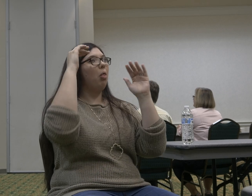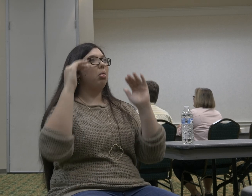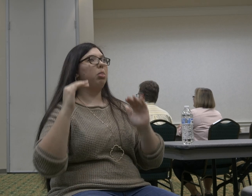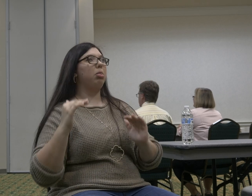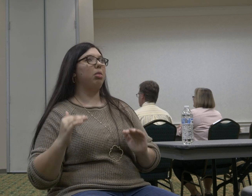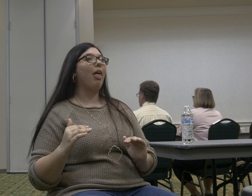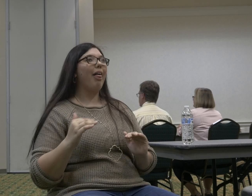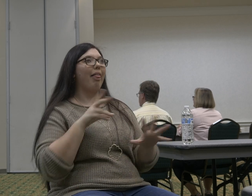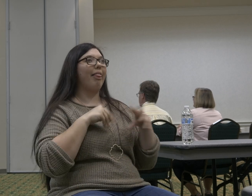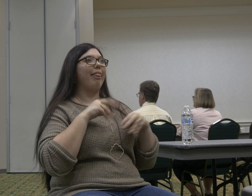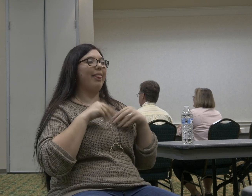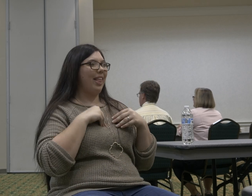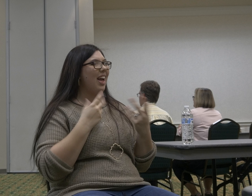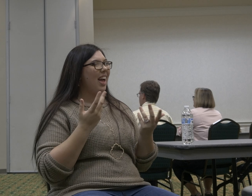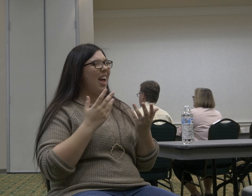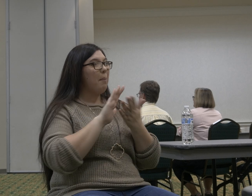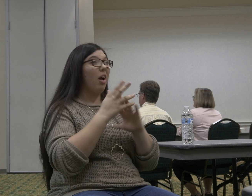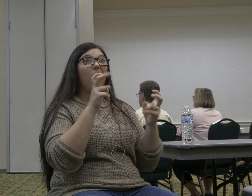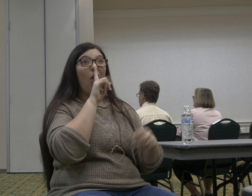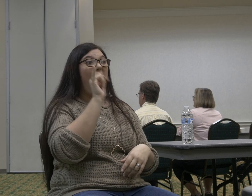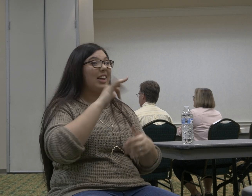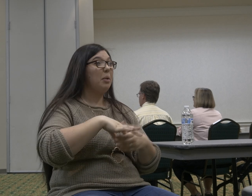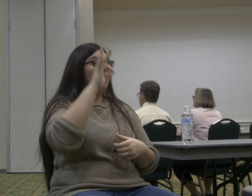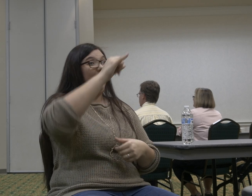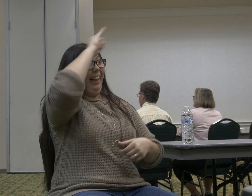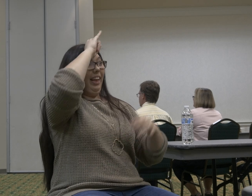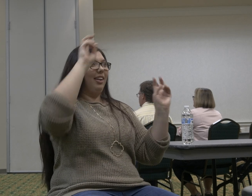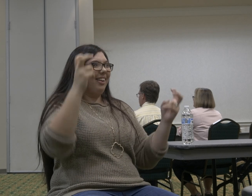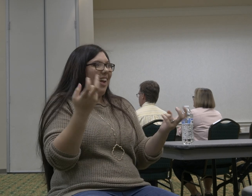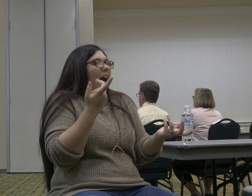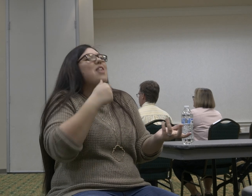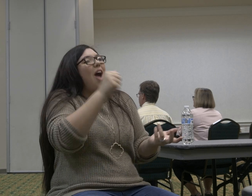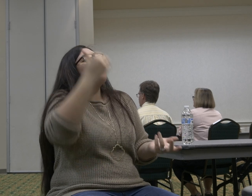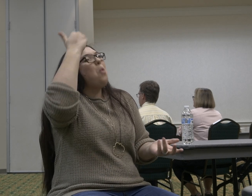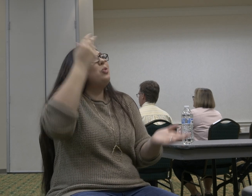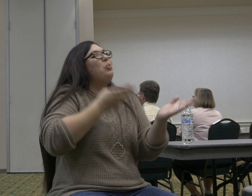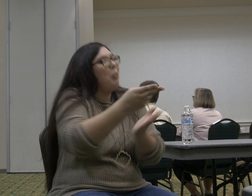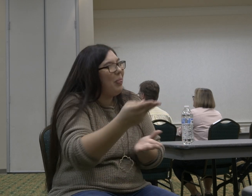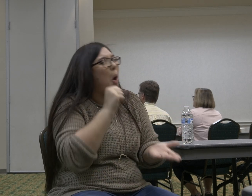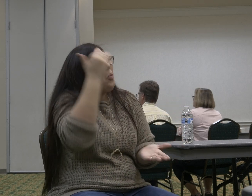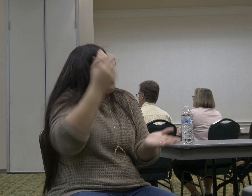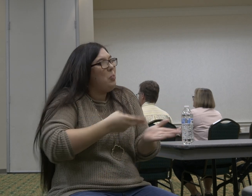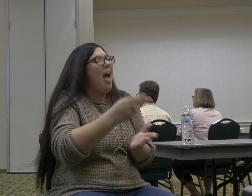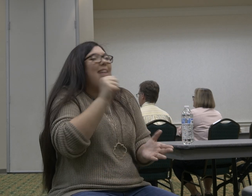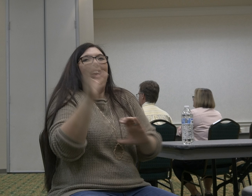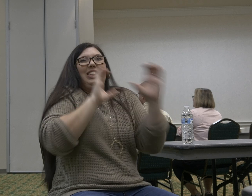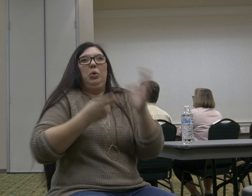Become spiritually idiots because they don't know the truth. They don't seek the truth. They just believe